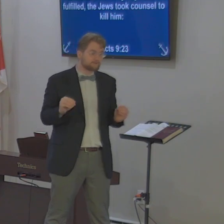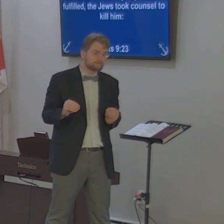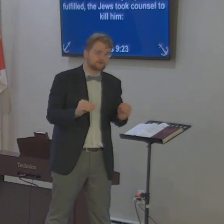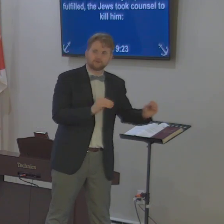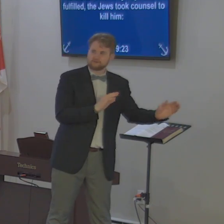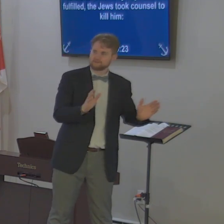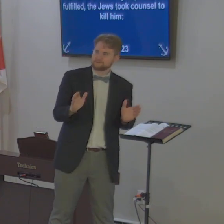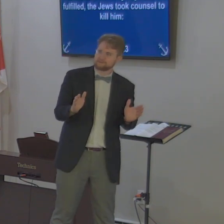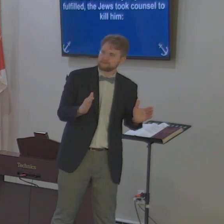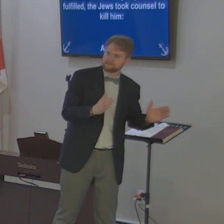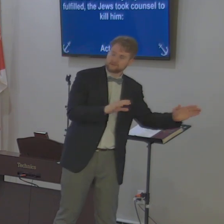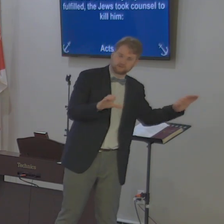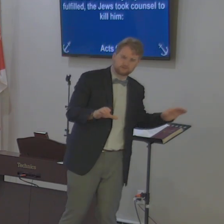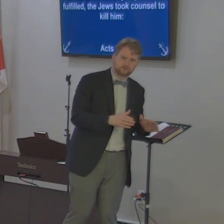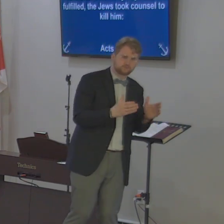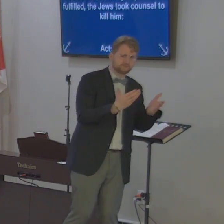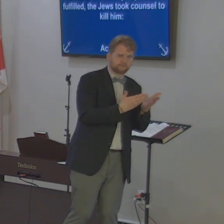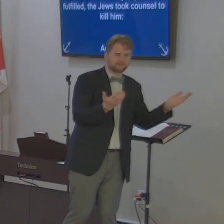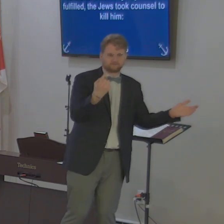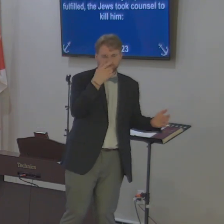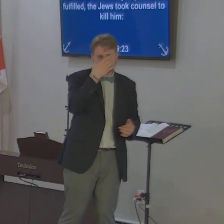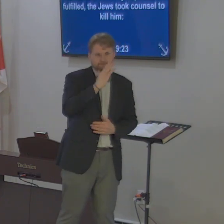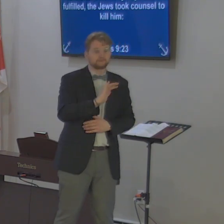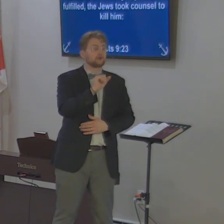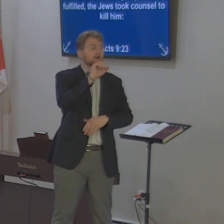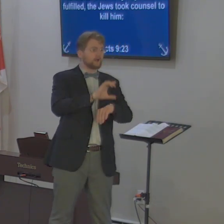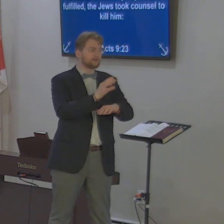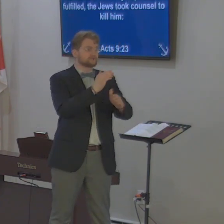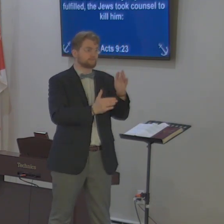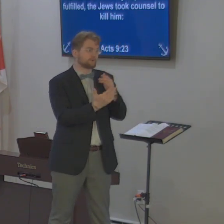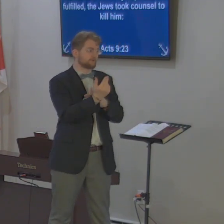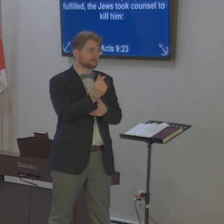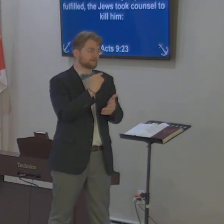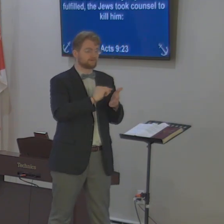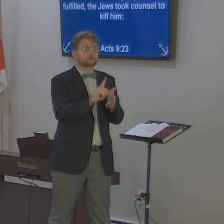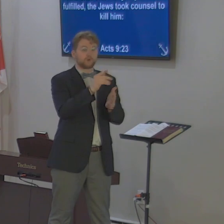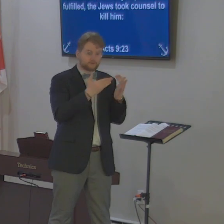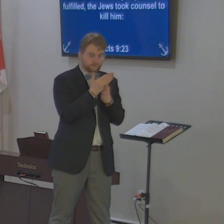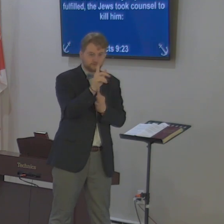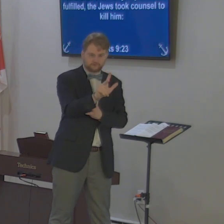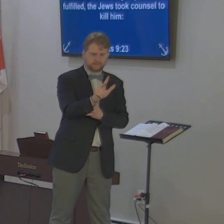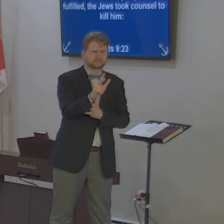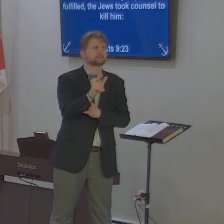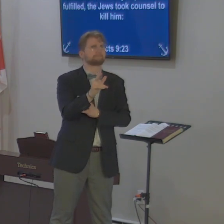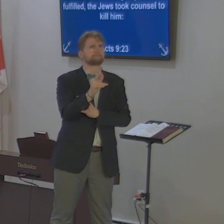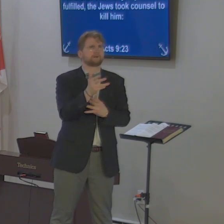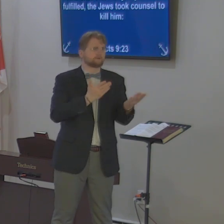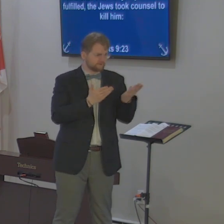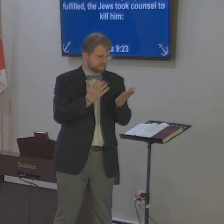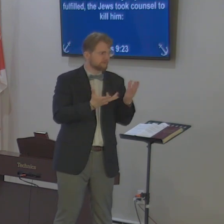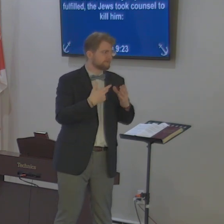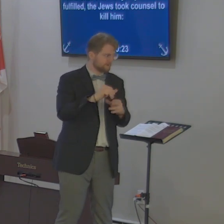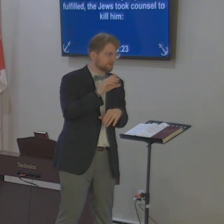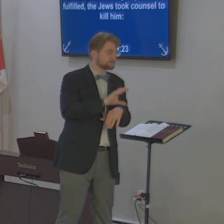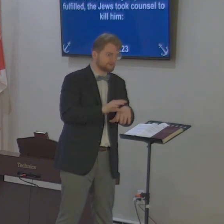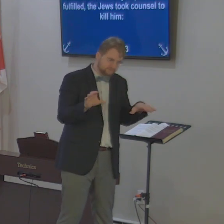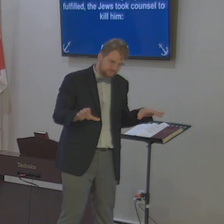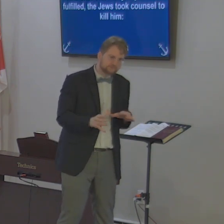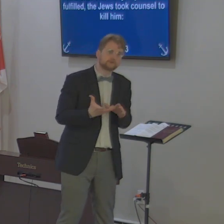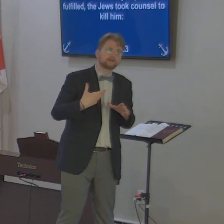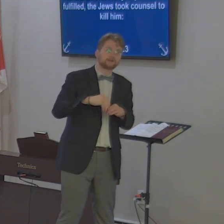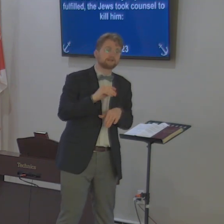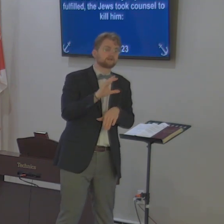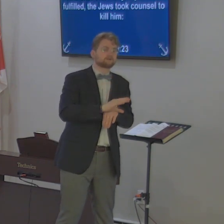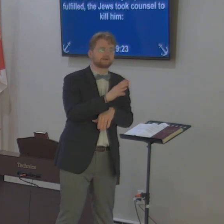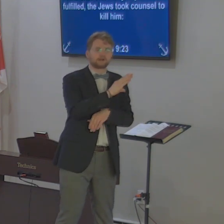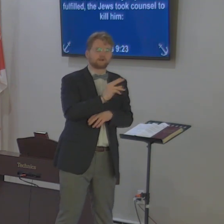something for God. So in Acts chapter 13, verses 1 through 3, you'll find where they're ministering the church, they're serving in the church, they're doing in the church, and the